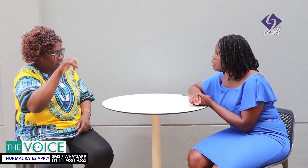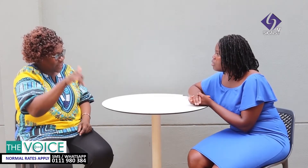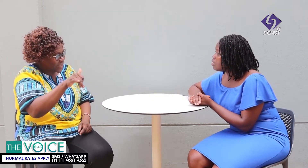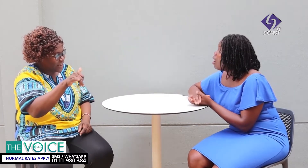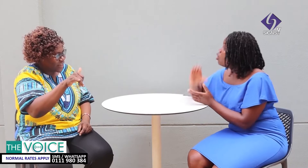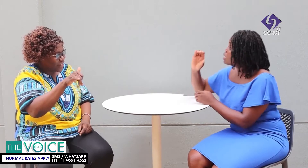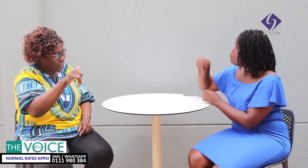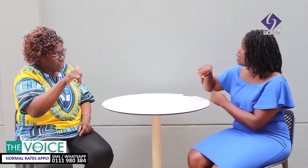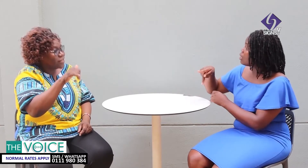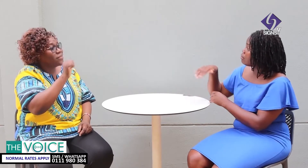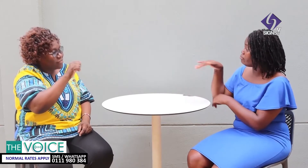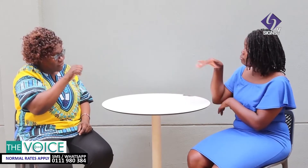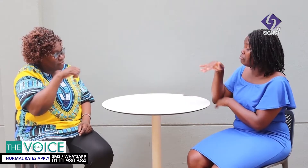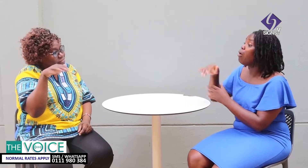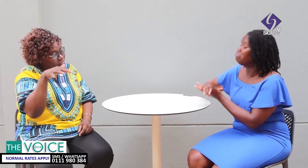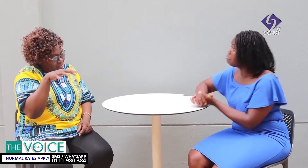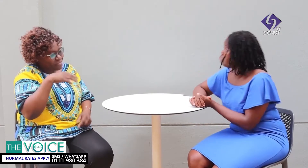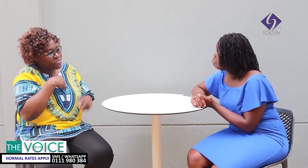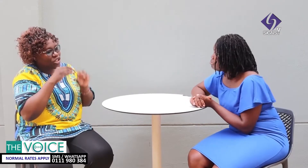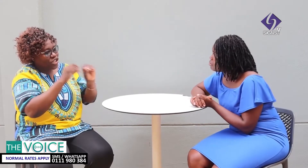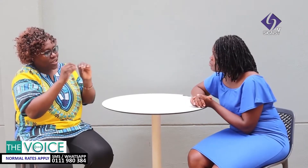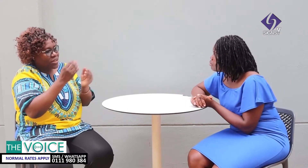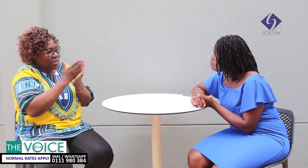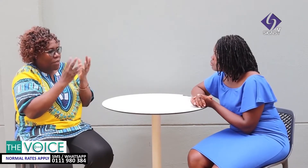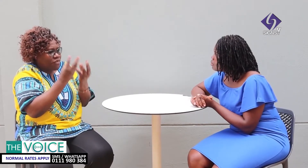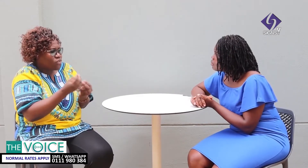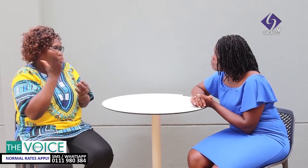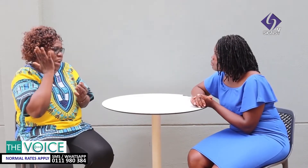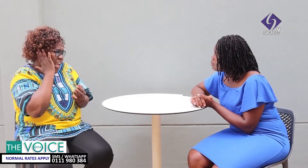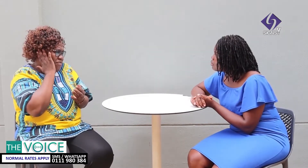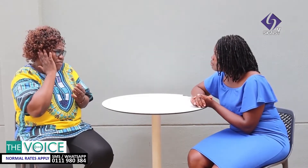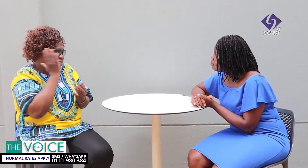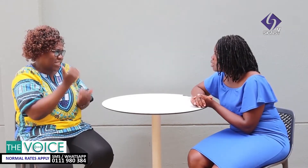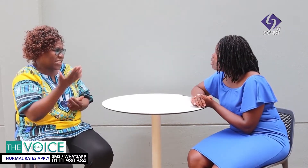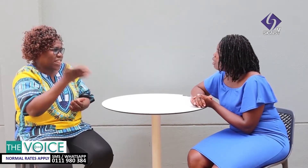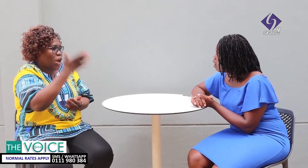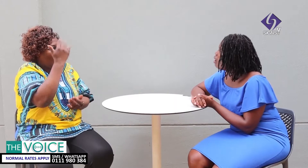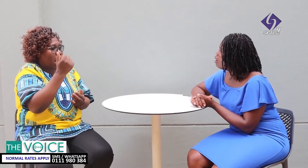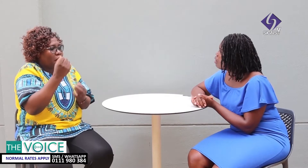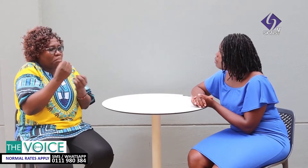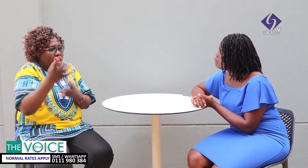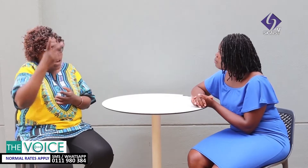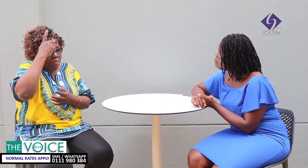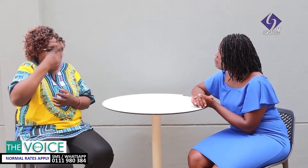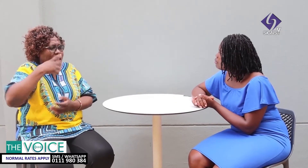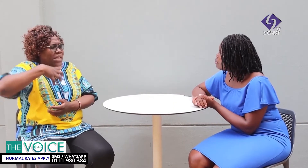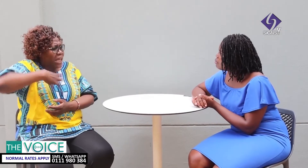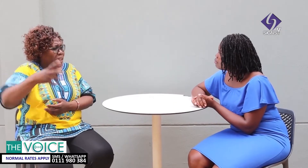used to teach palsy or cerebral palsy. Yeah, cerebral palsy students, and we had a few